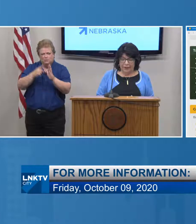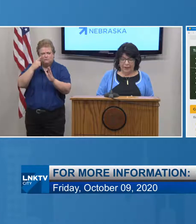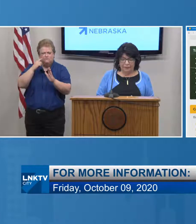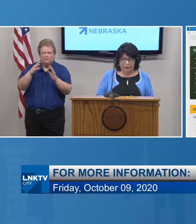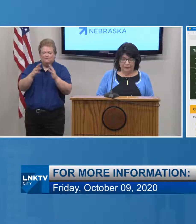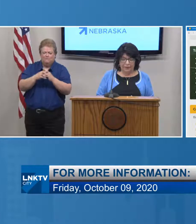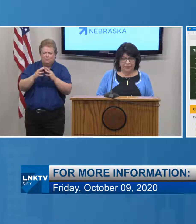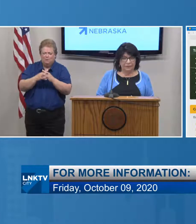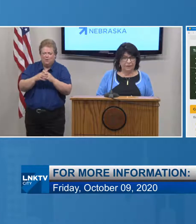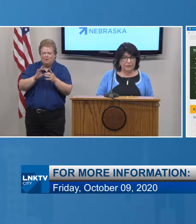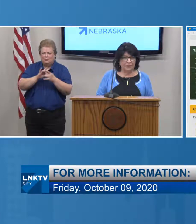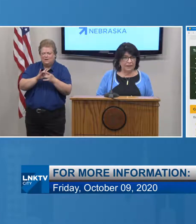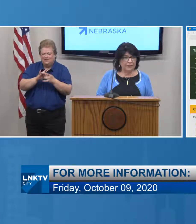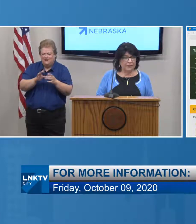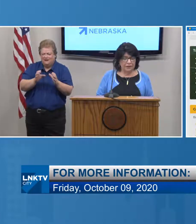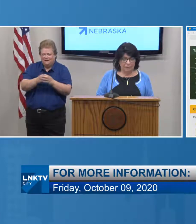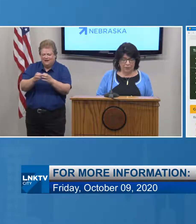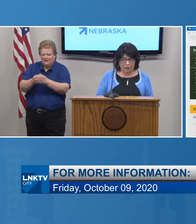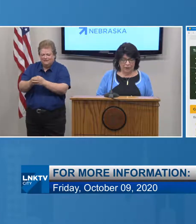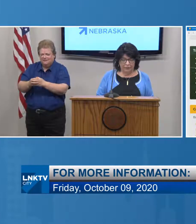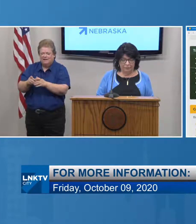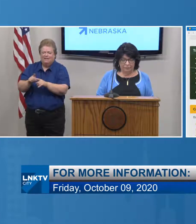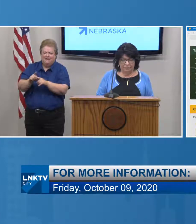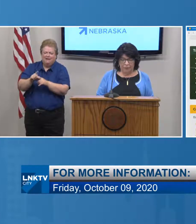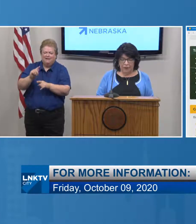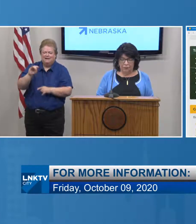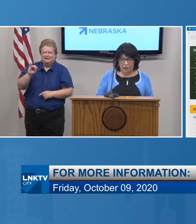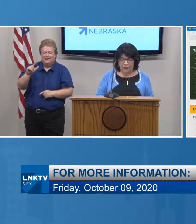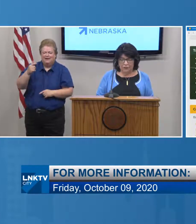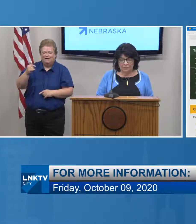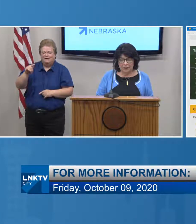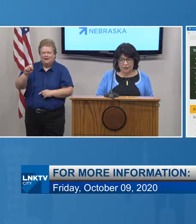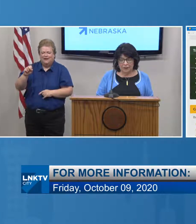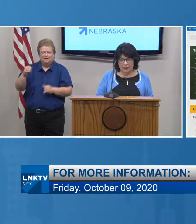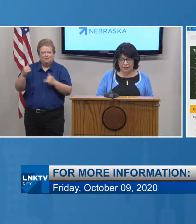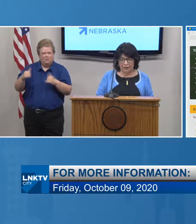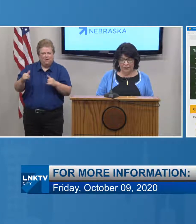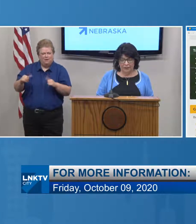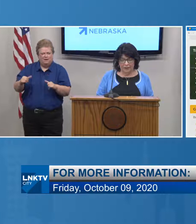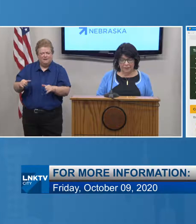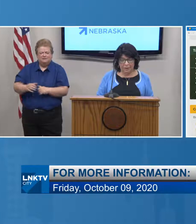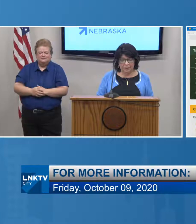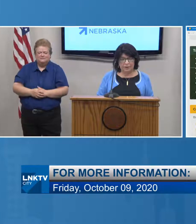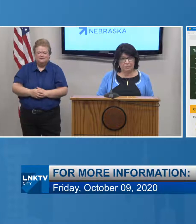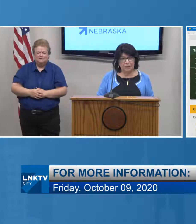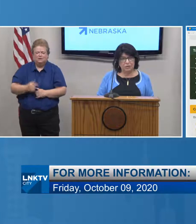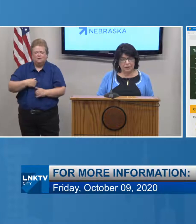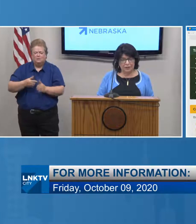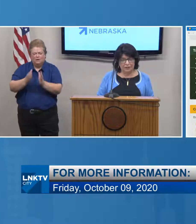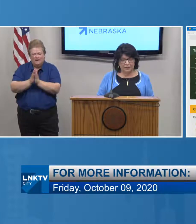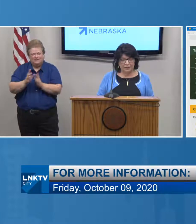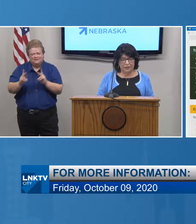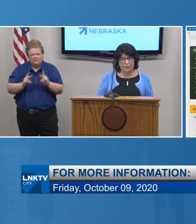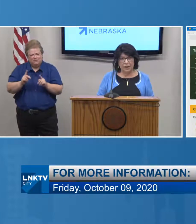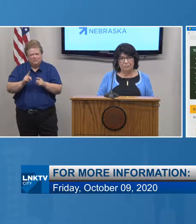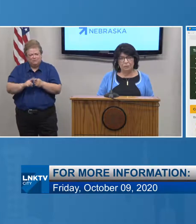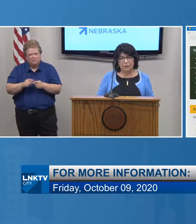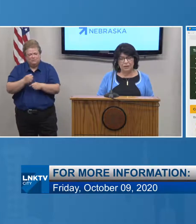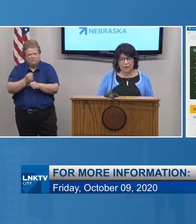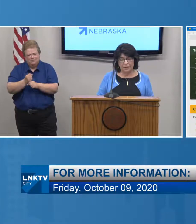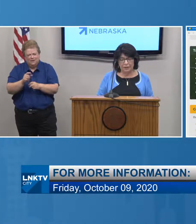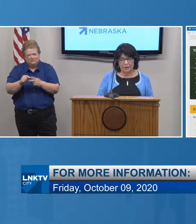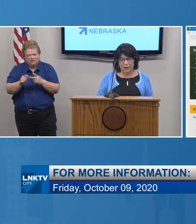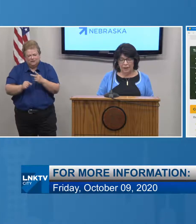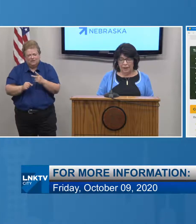football-related gatherings and events like tailgate parties. We are also asking the public to make choices that do not put